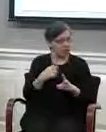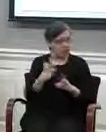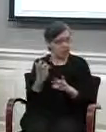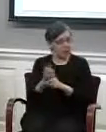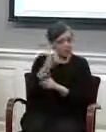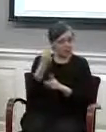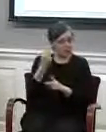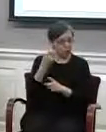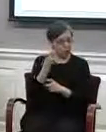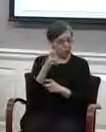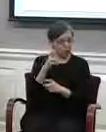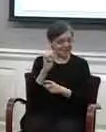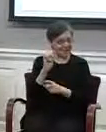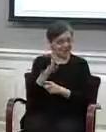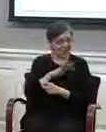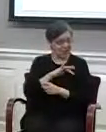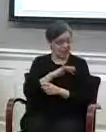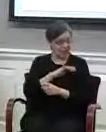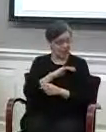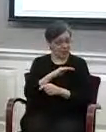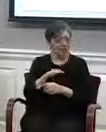rights education.